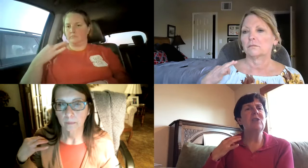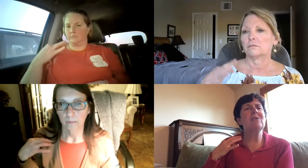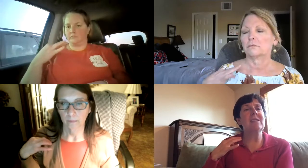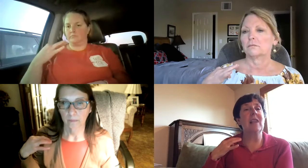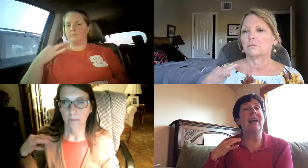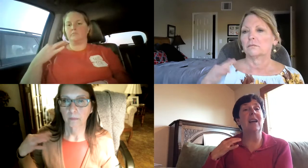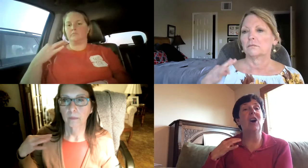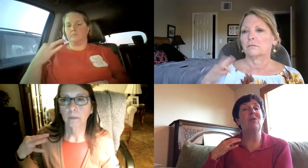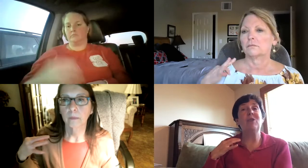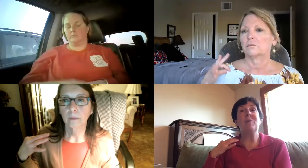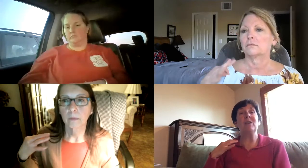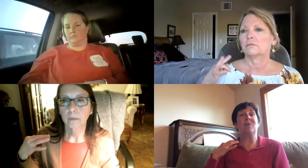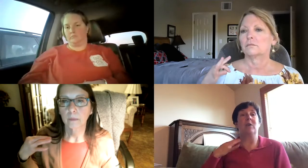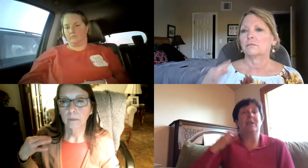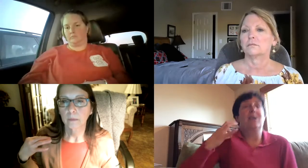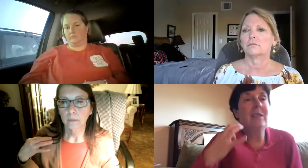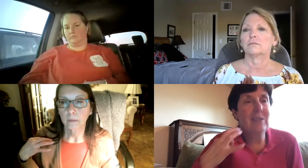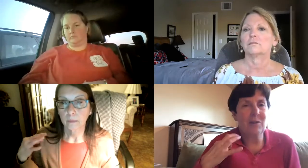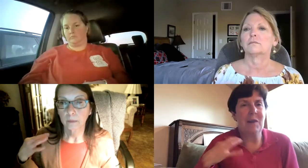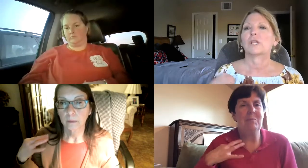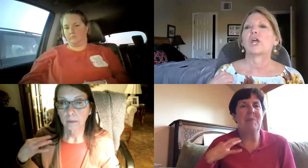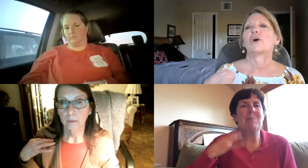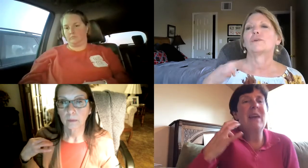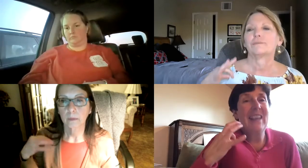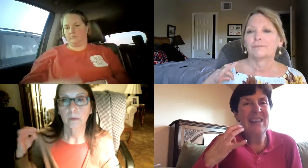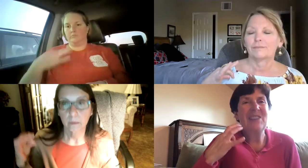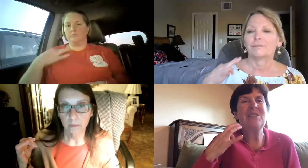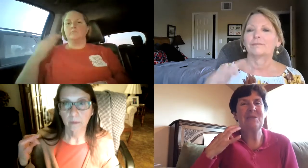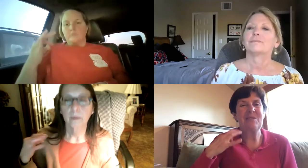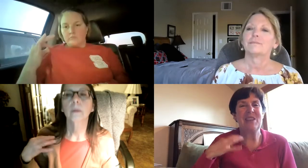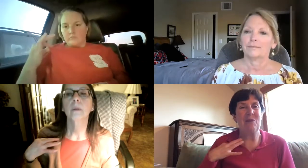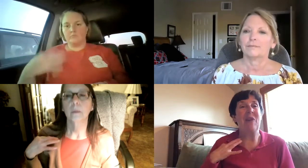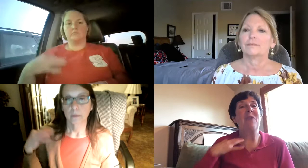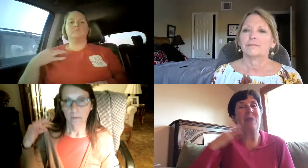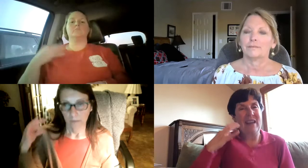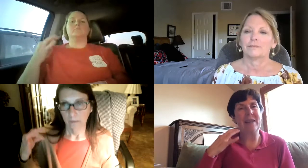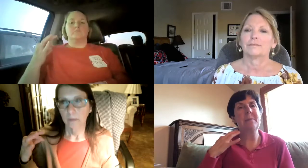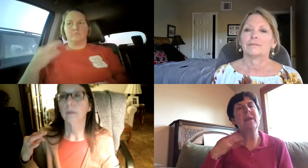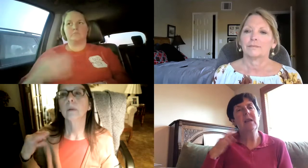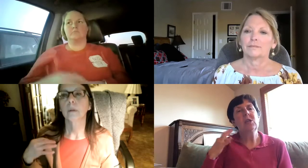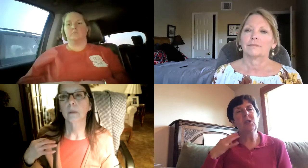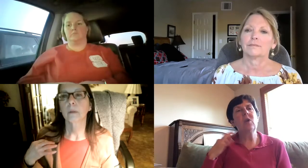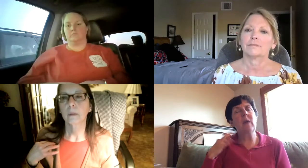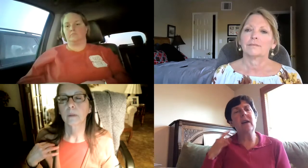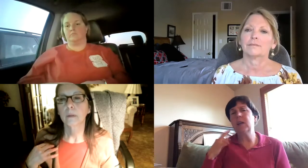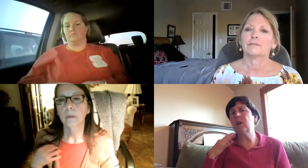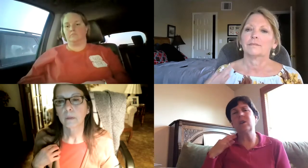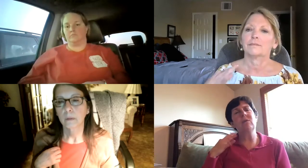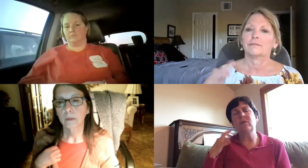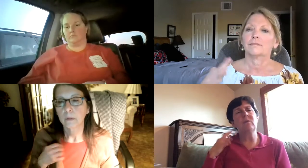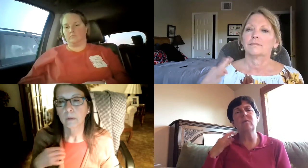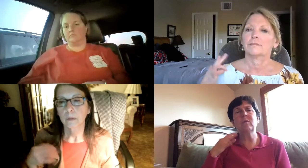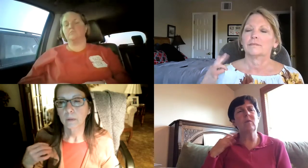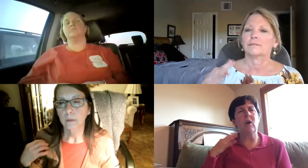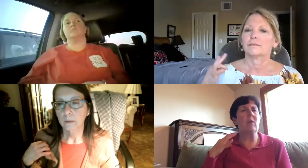being used. It's like, oh, nobody's volunteering, so I'm picking you, you know, that way. So around here,